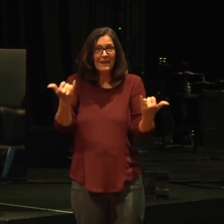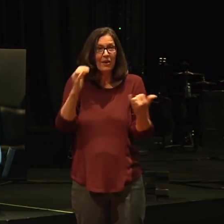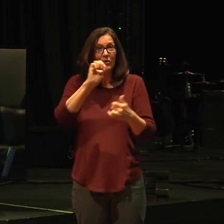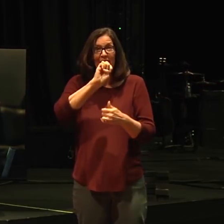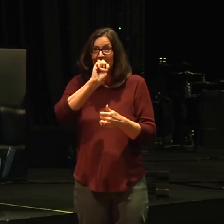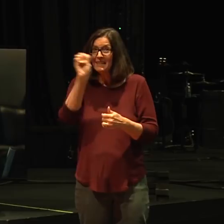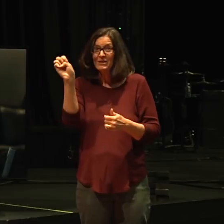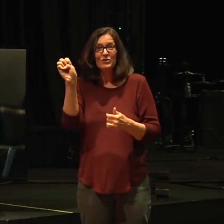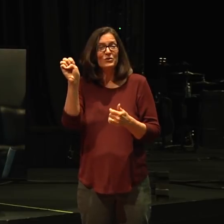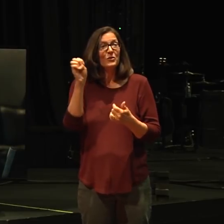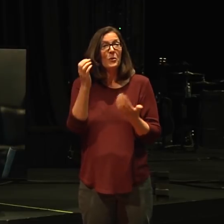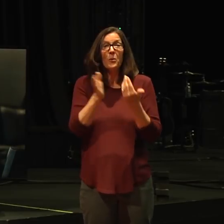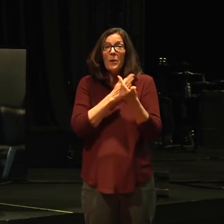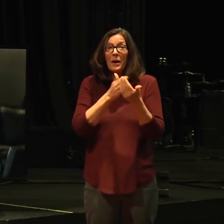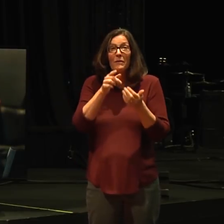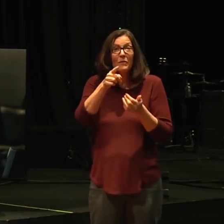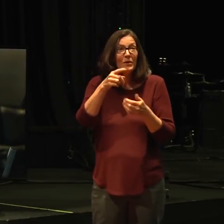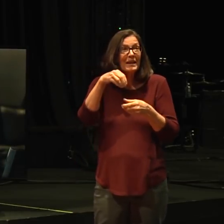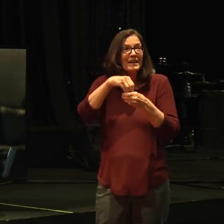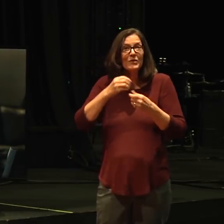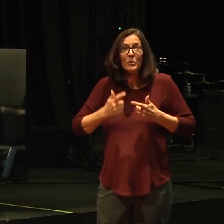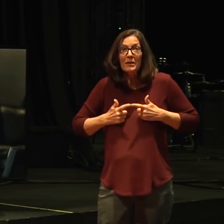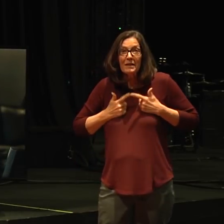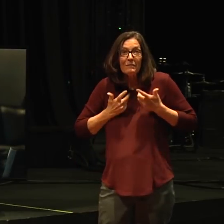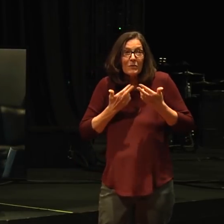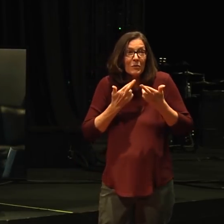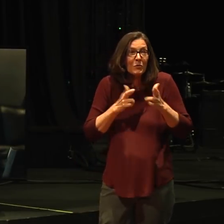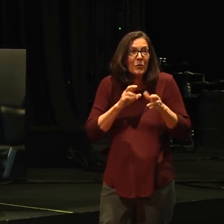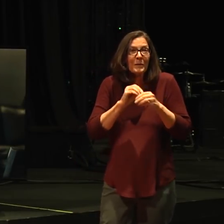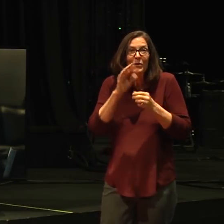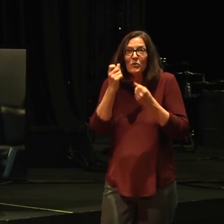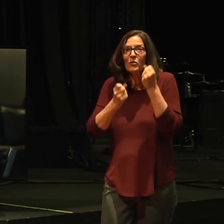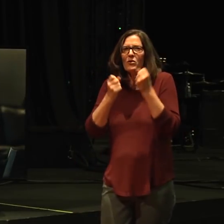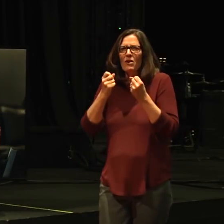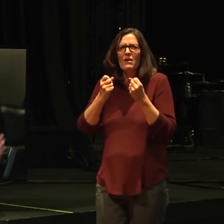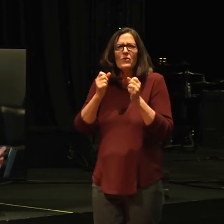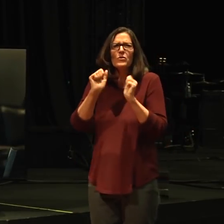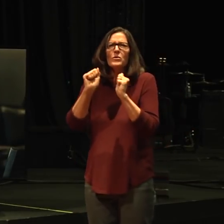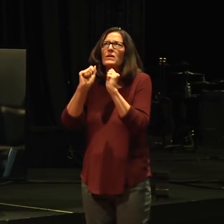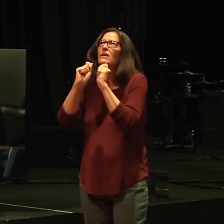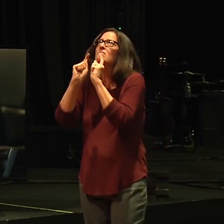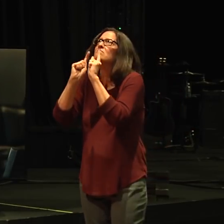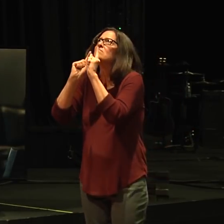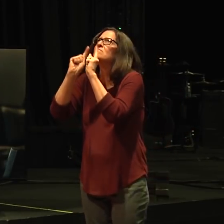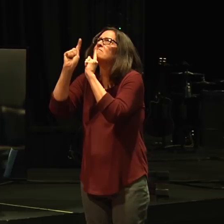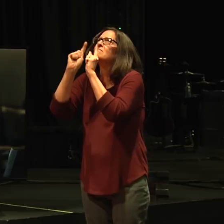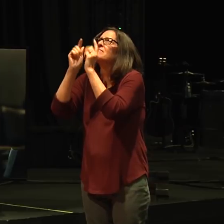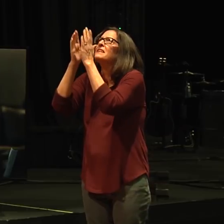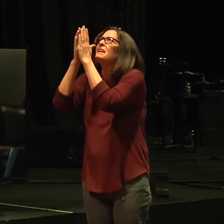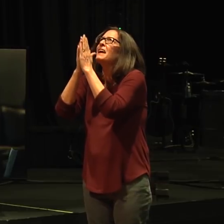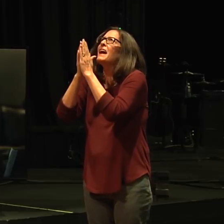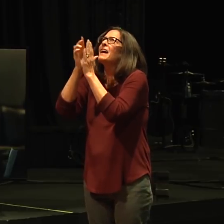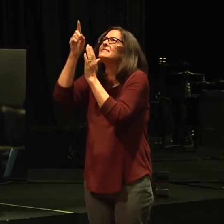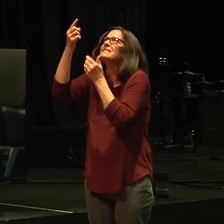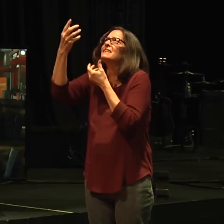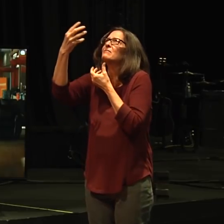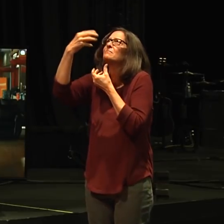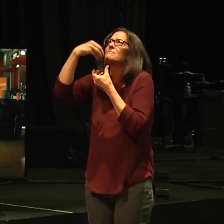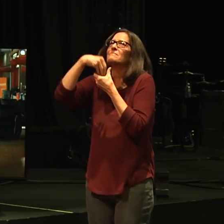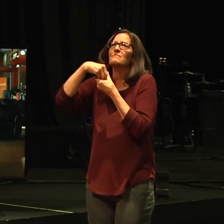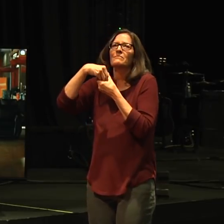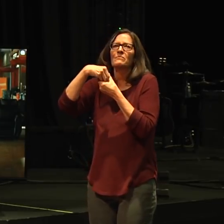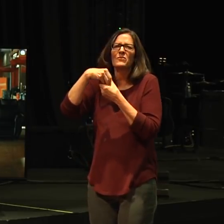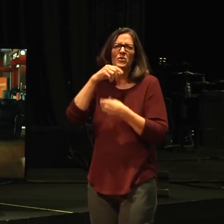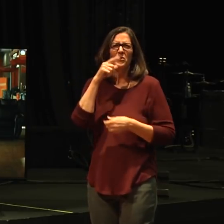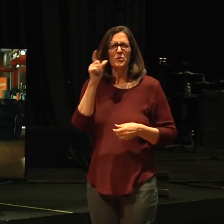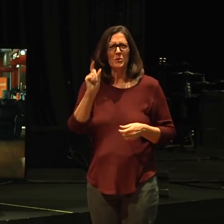you are, in your living room, in your car, wherever it is, you can have a conversation. Just ask him into your life. You don't have to know a